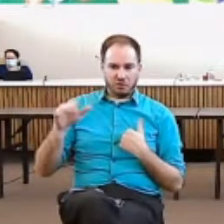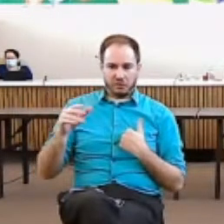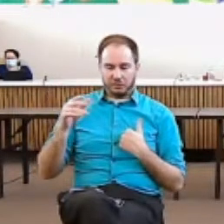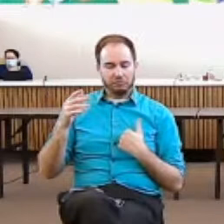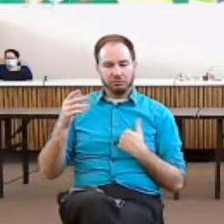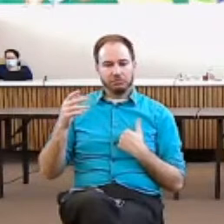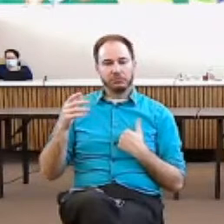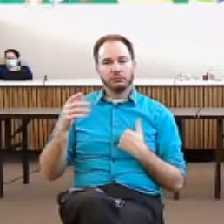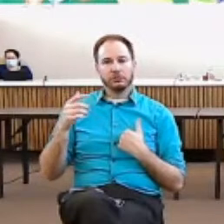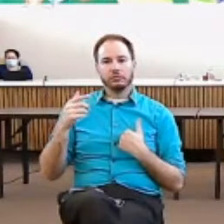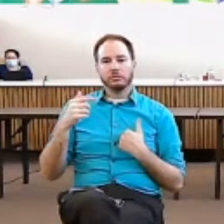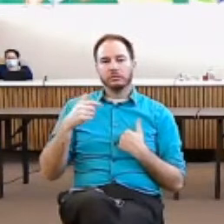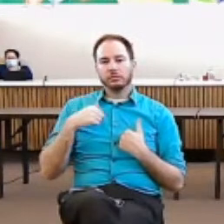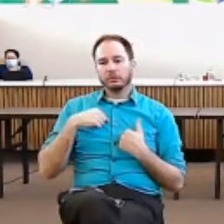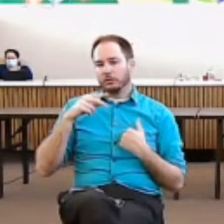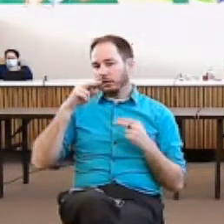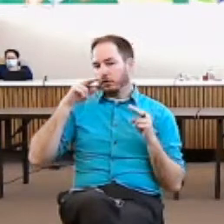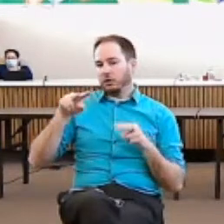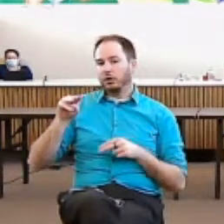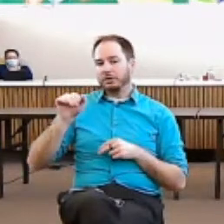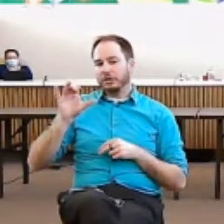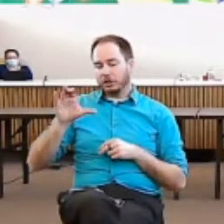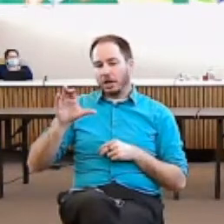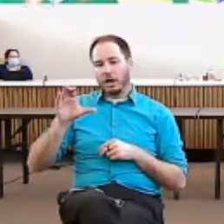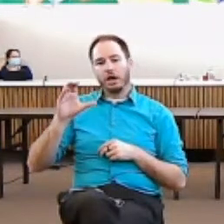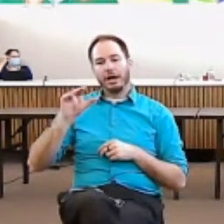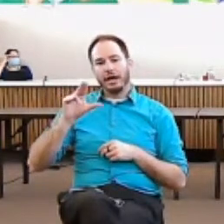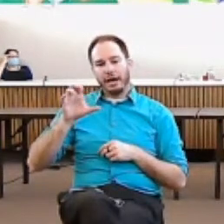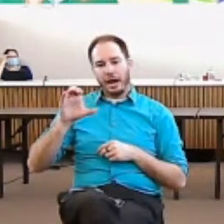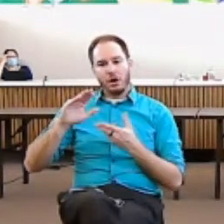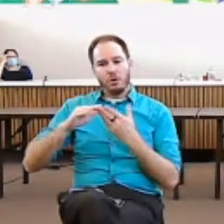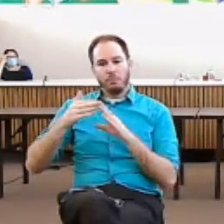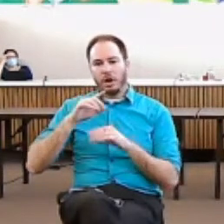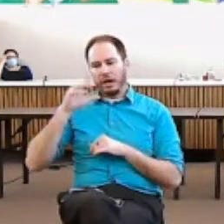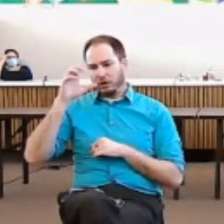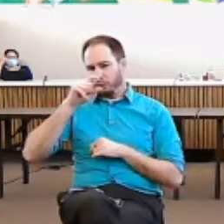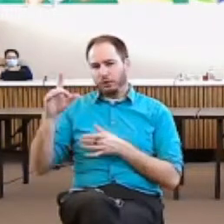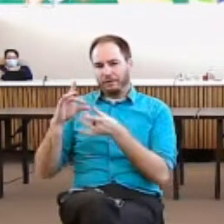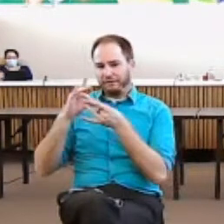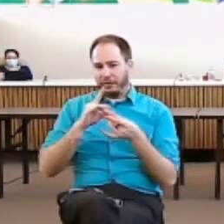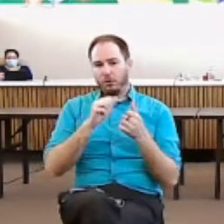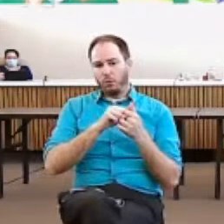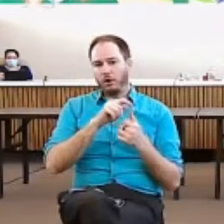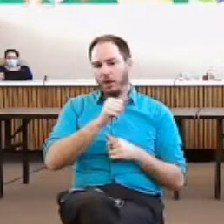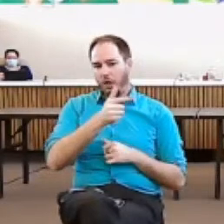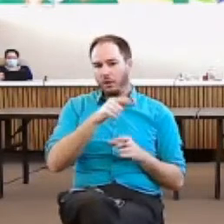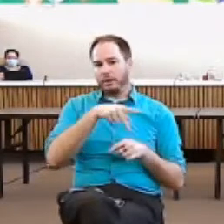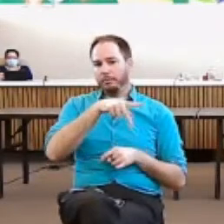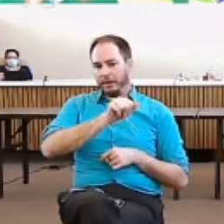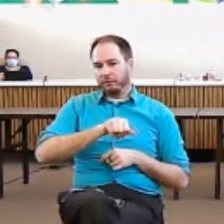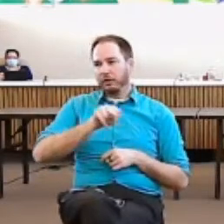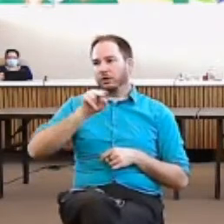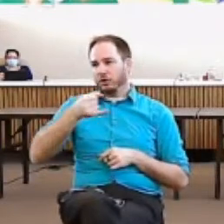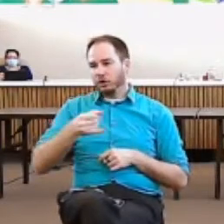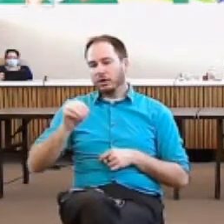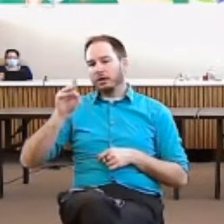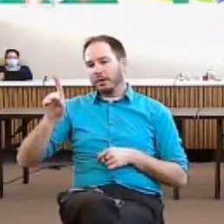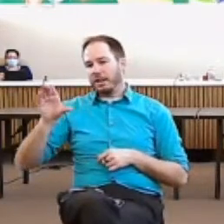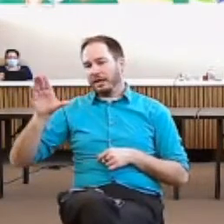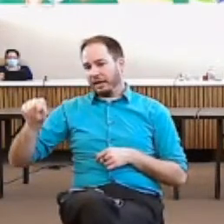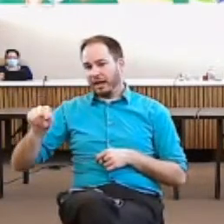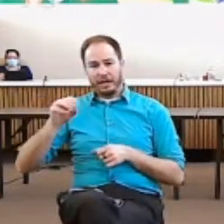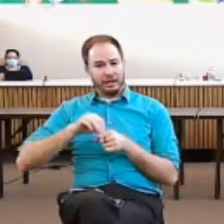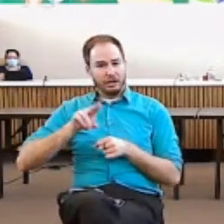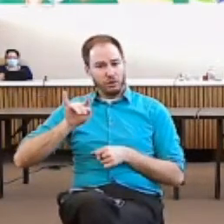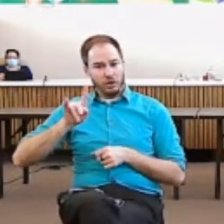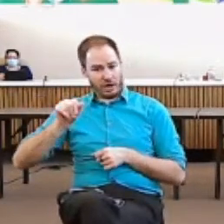here. I looked up Masonic care communities. I assume that you're affiliated with the ones in Pennsylvania, New Jersey, Maryland, Connecticut. There's one in Utica